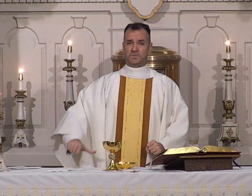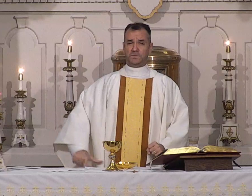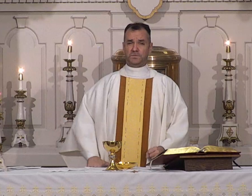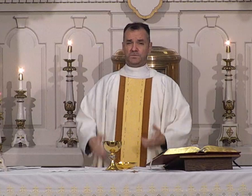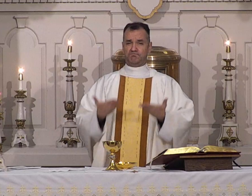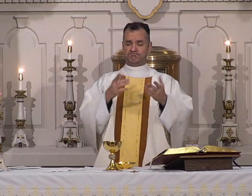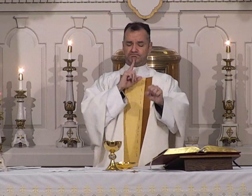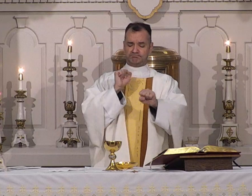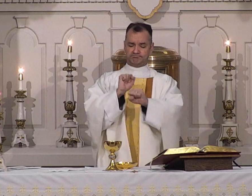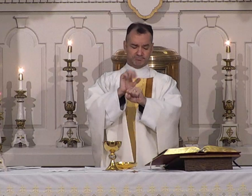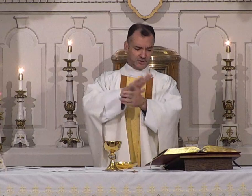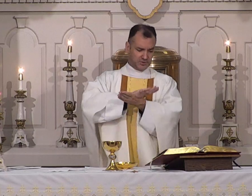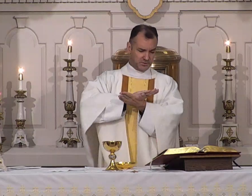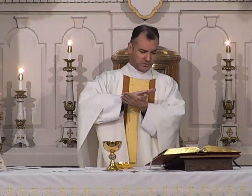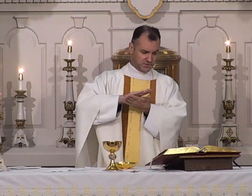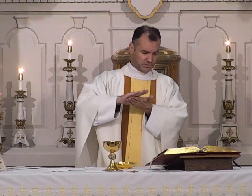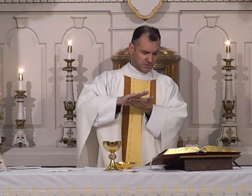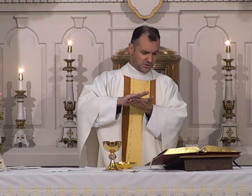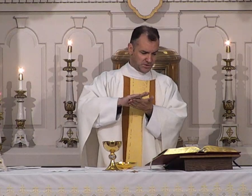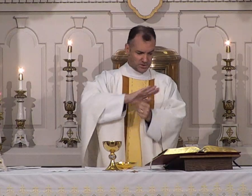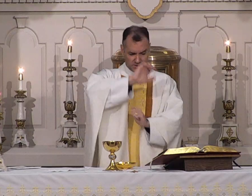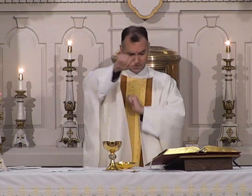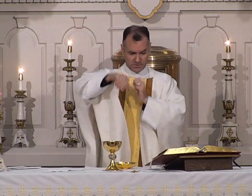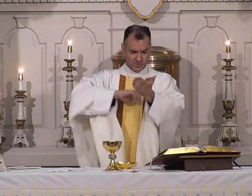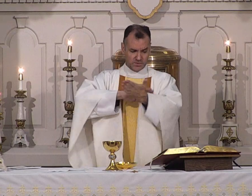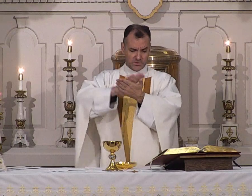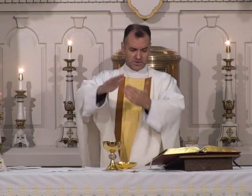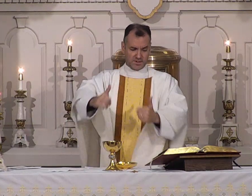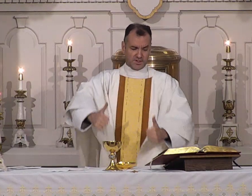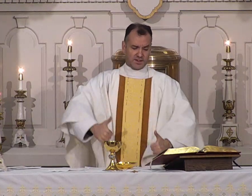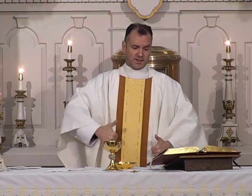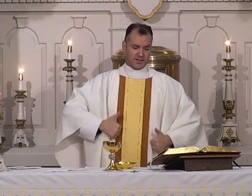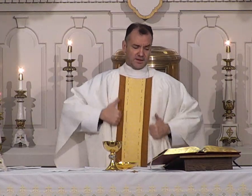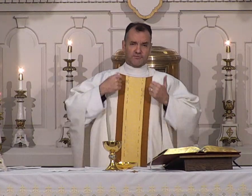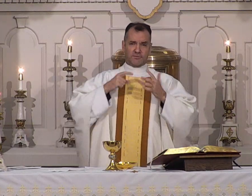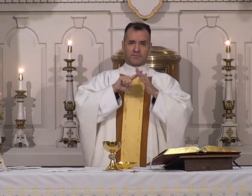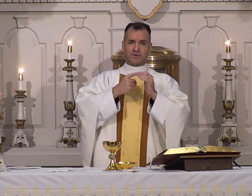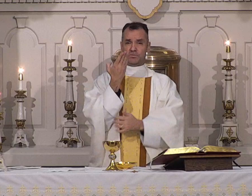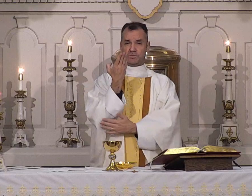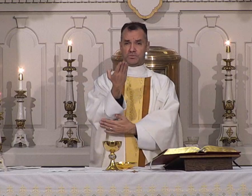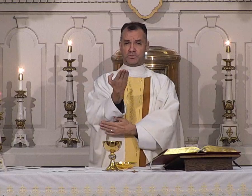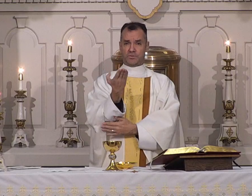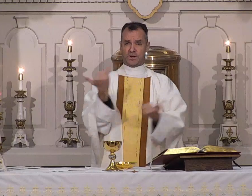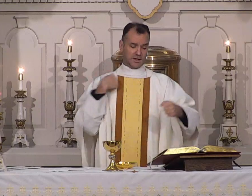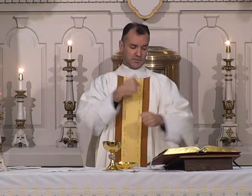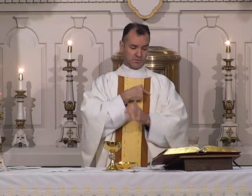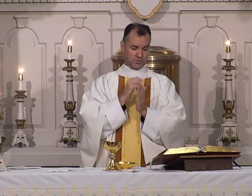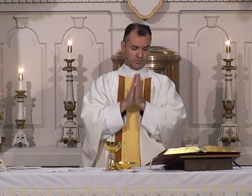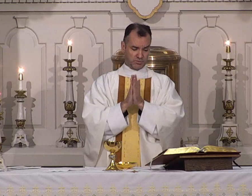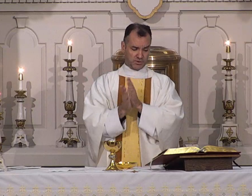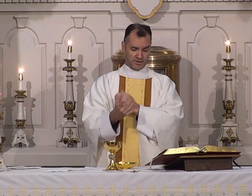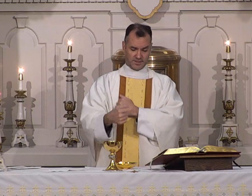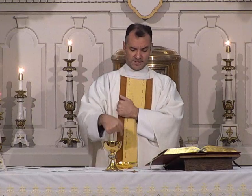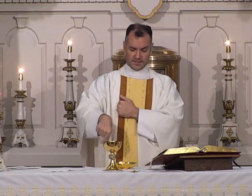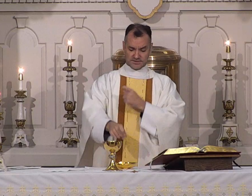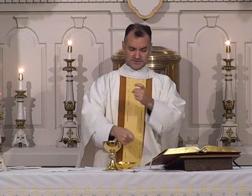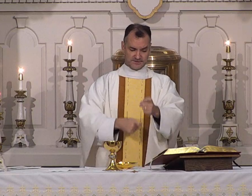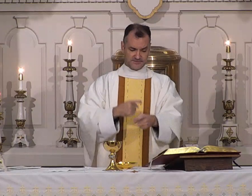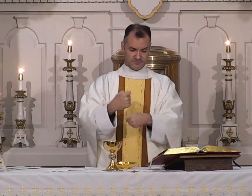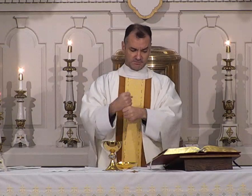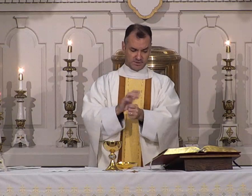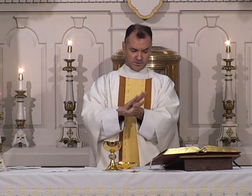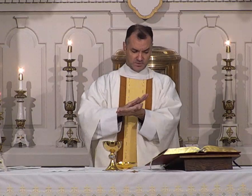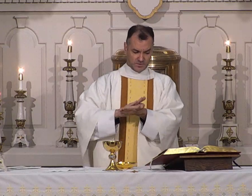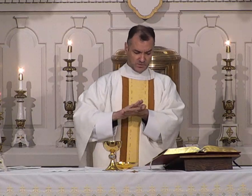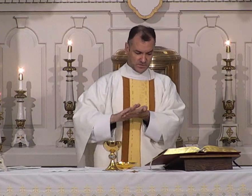You are indeed holy, O Lord, the font of all holiness. Make holy, therefore, these gifts, we pray, by sending down your Spirit upon